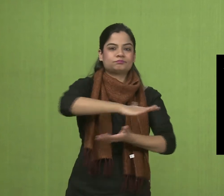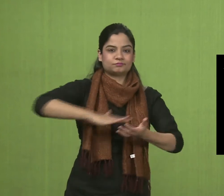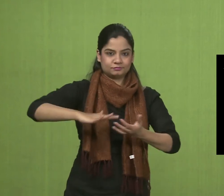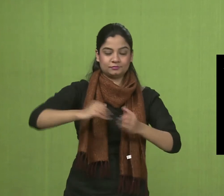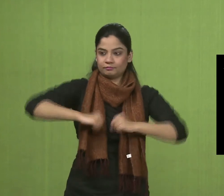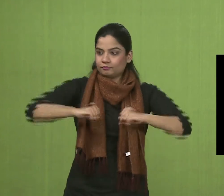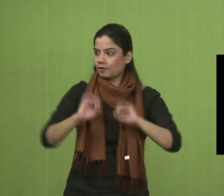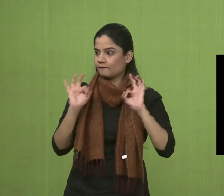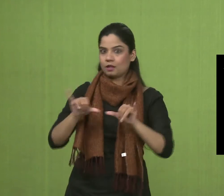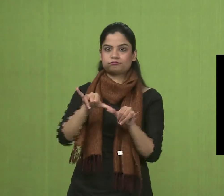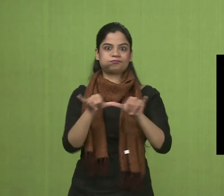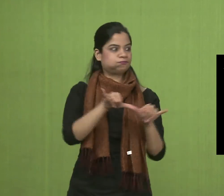mobiles, mouse, etc.